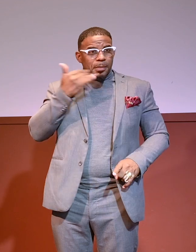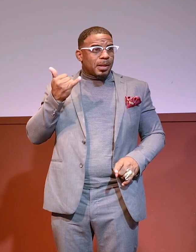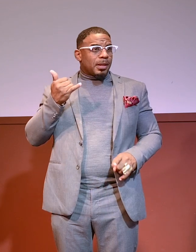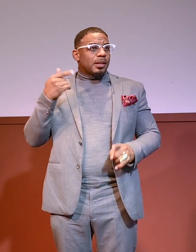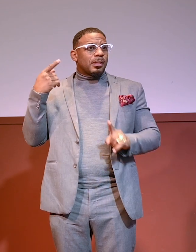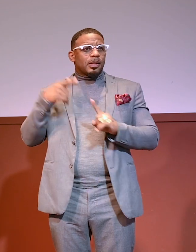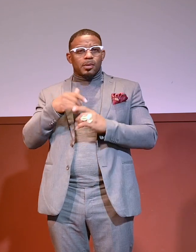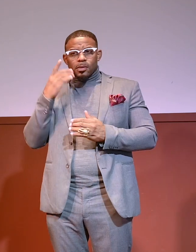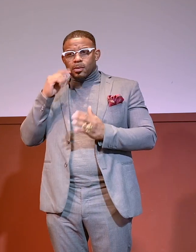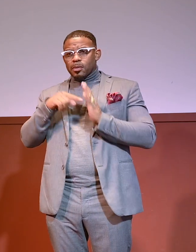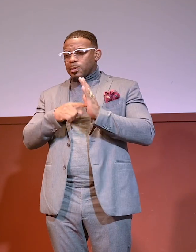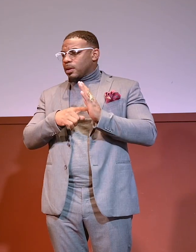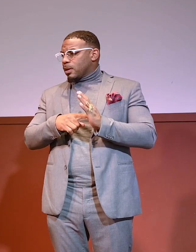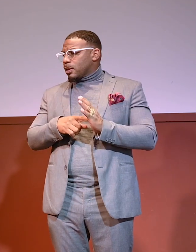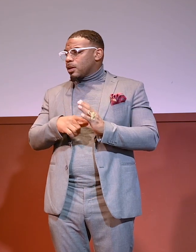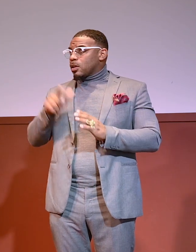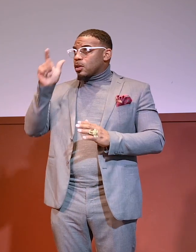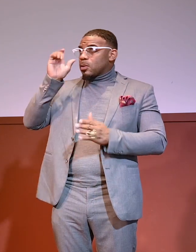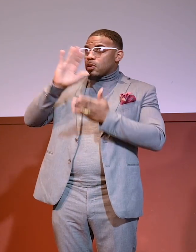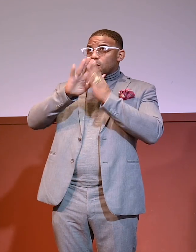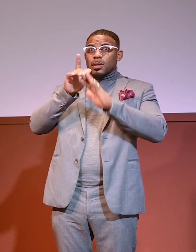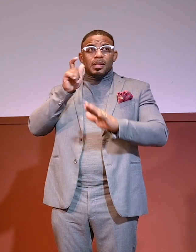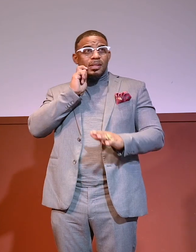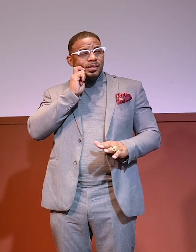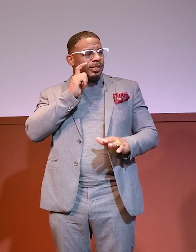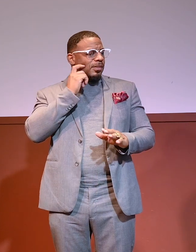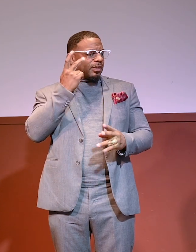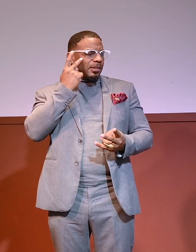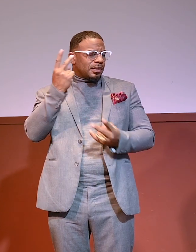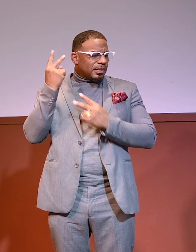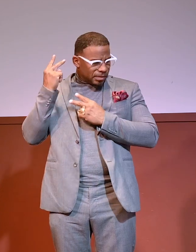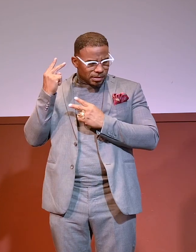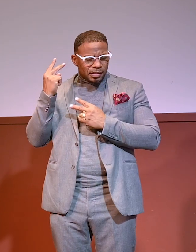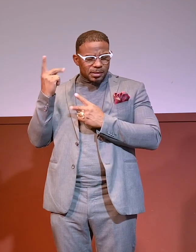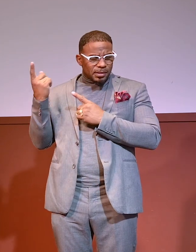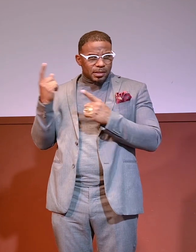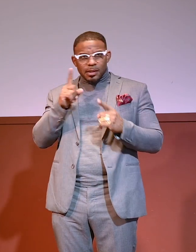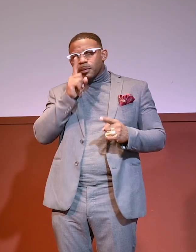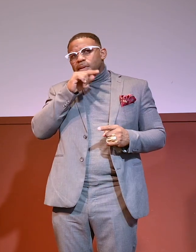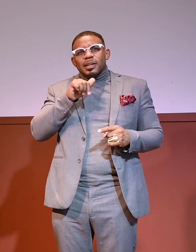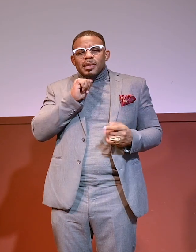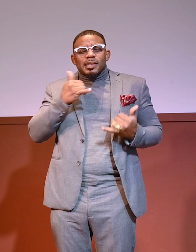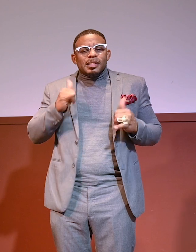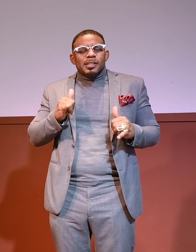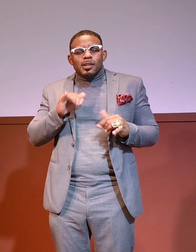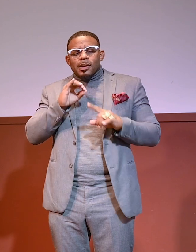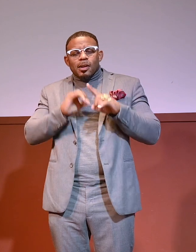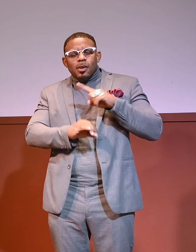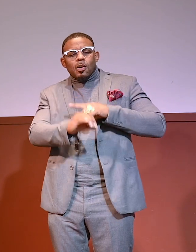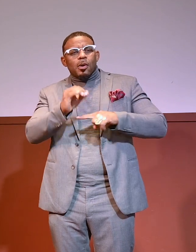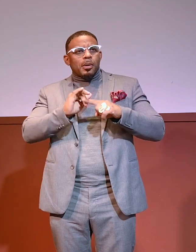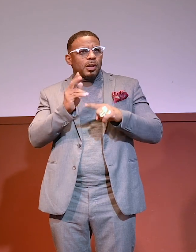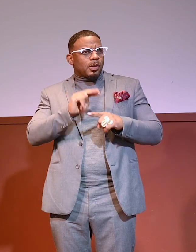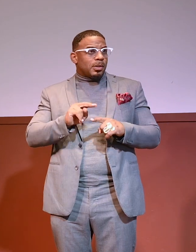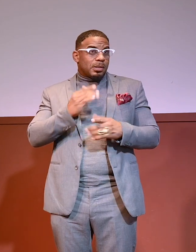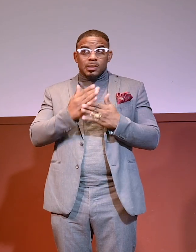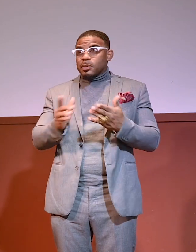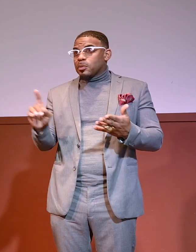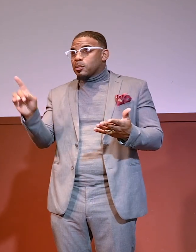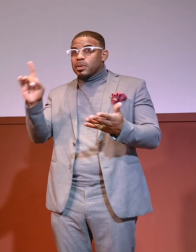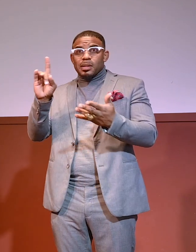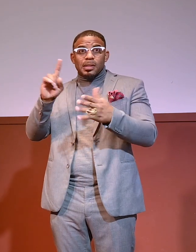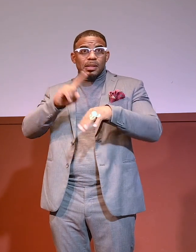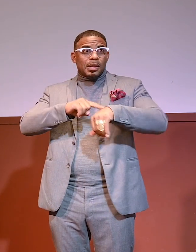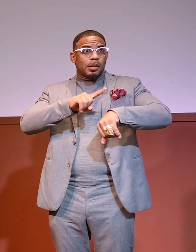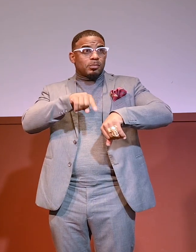elegies immortalize. The moon turns its cheek from the memory of the collision, pretending it doesn't still orbit its own undoing, and somewhere, the